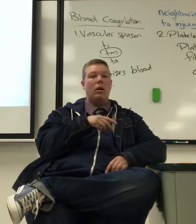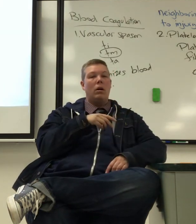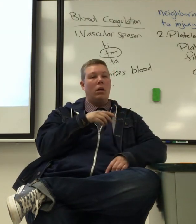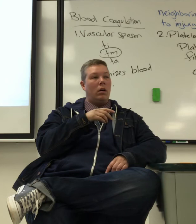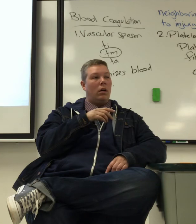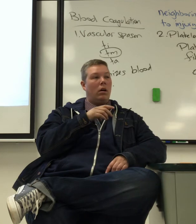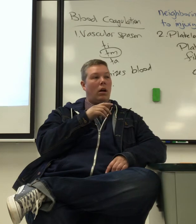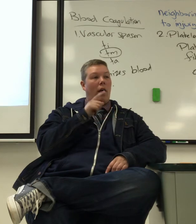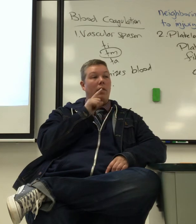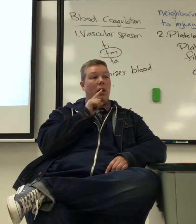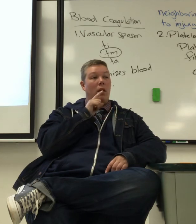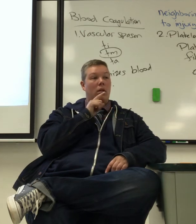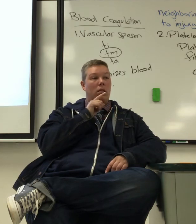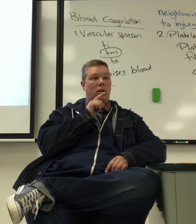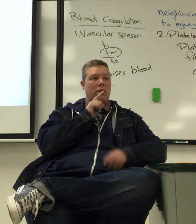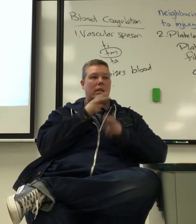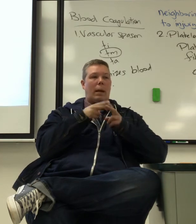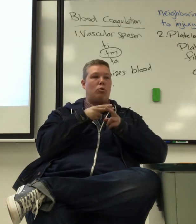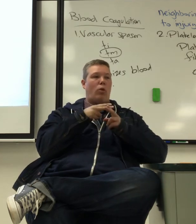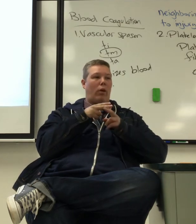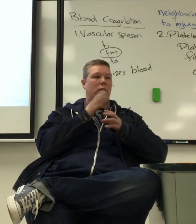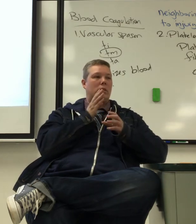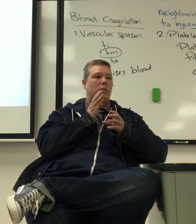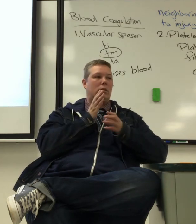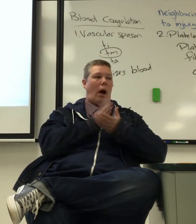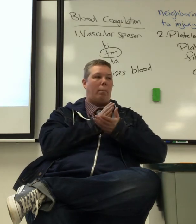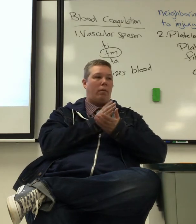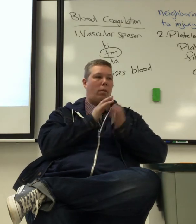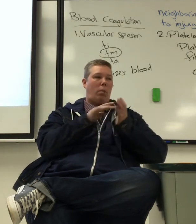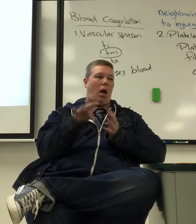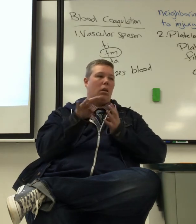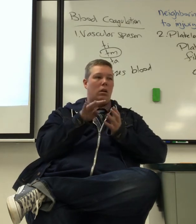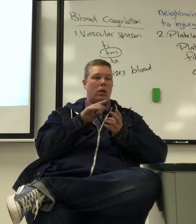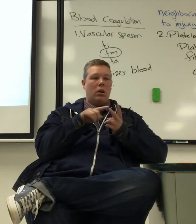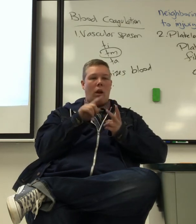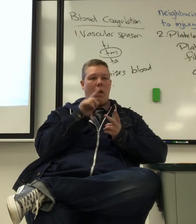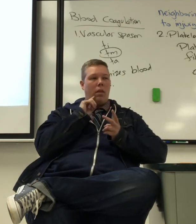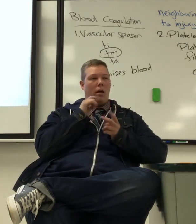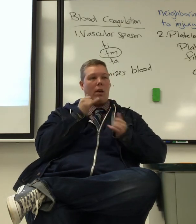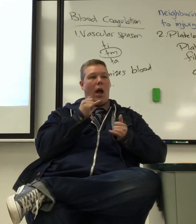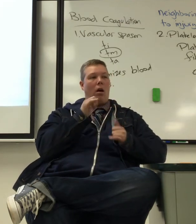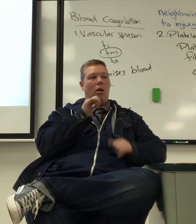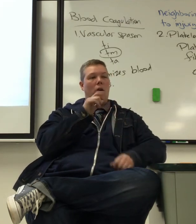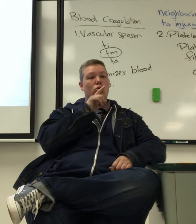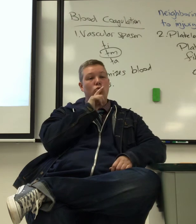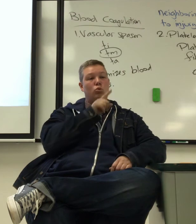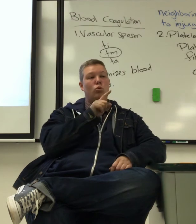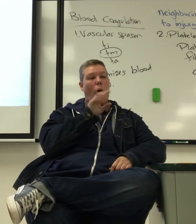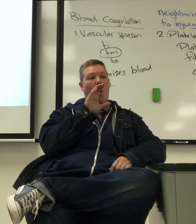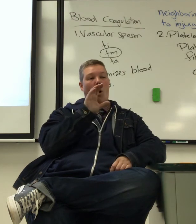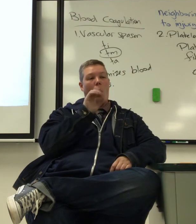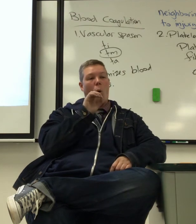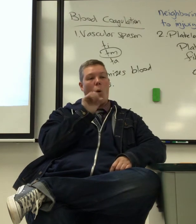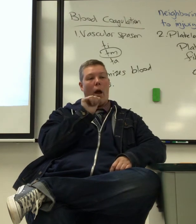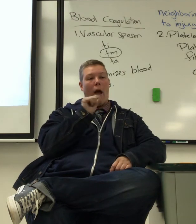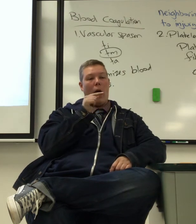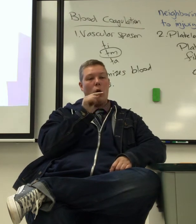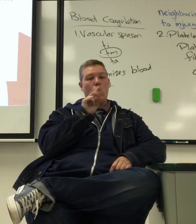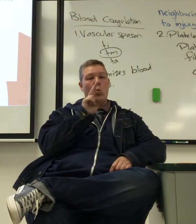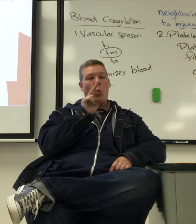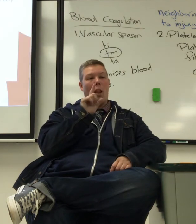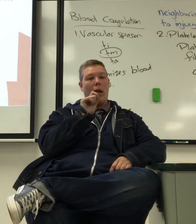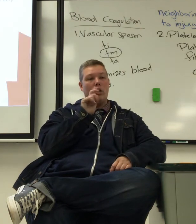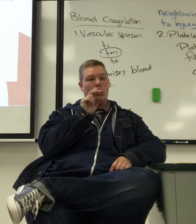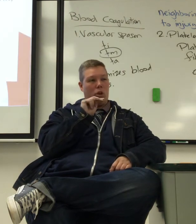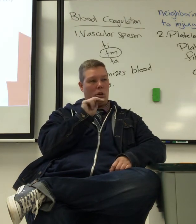true coagulation. Let's get to the fibrin mesh, step 3, true coagulation. This fibrin mesh